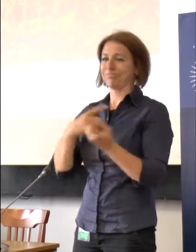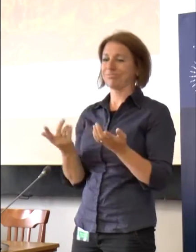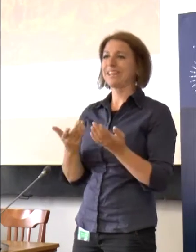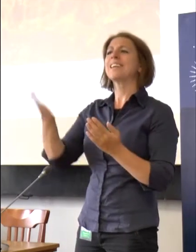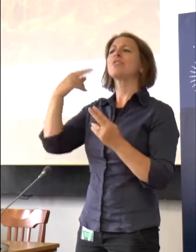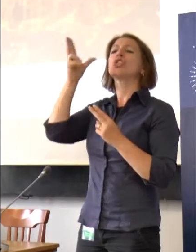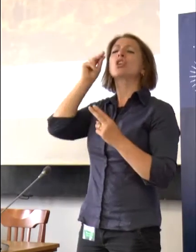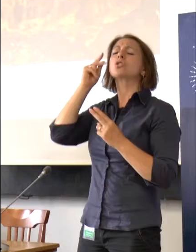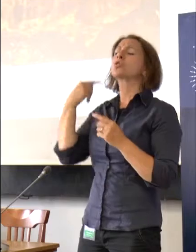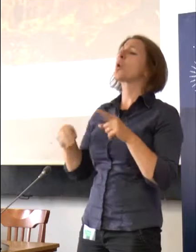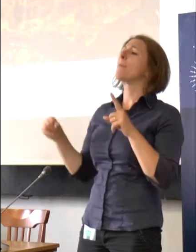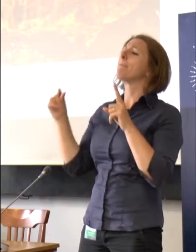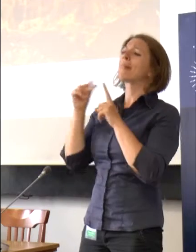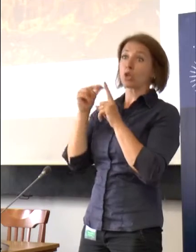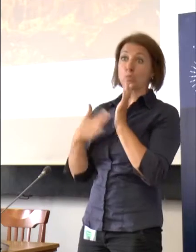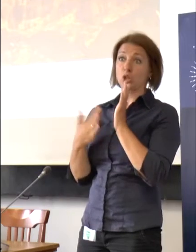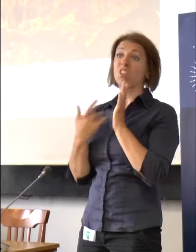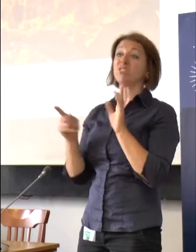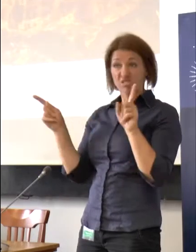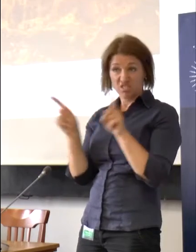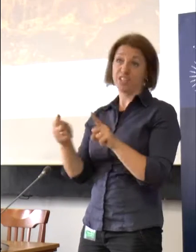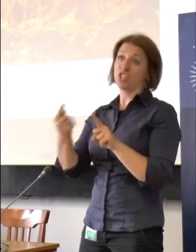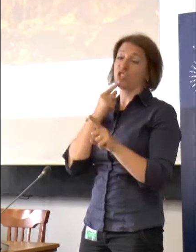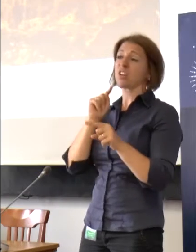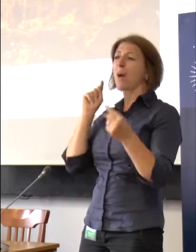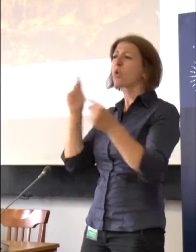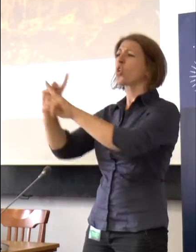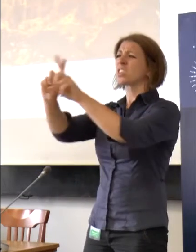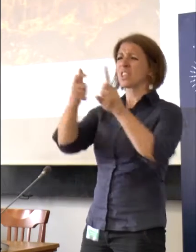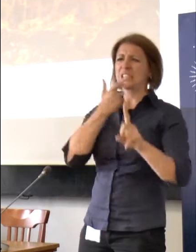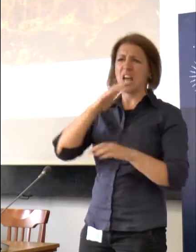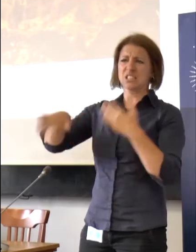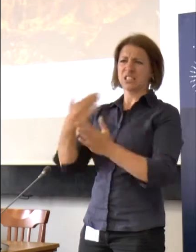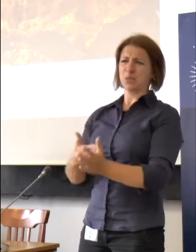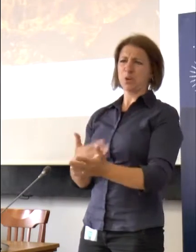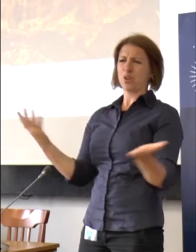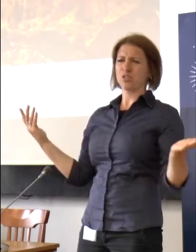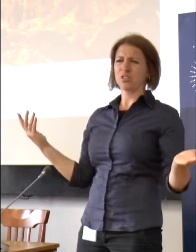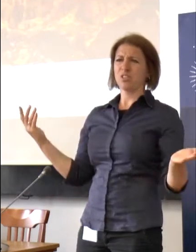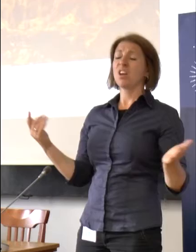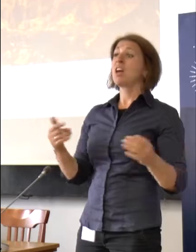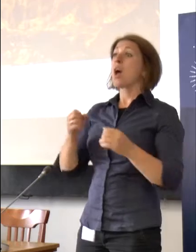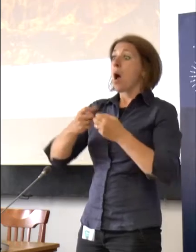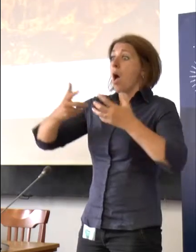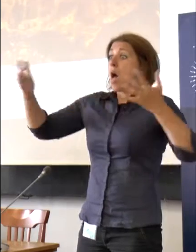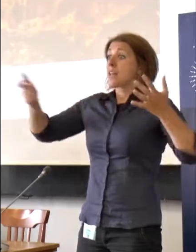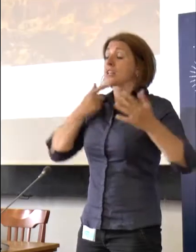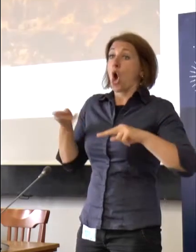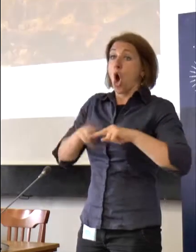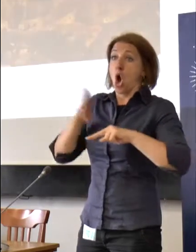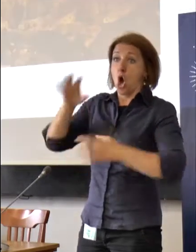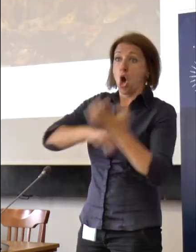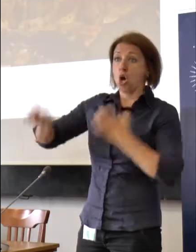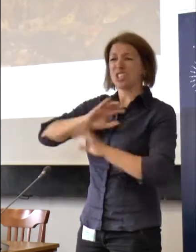as a bad image. Aristotle, we have seen, he doesn't consider language very well. So we have to say,